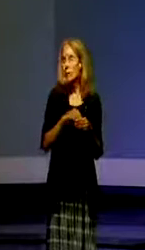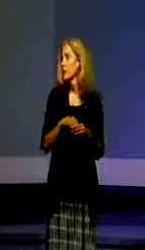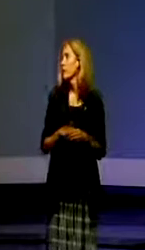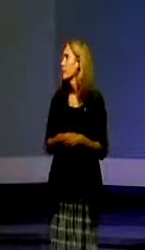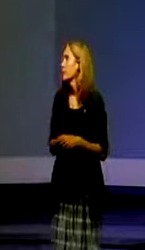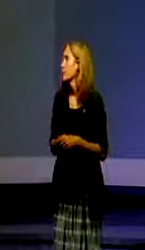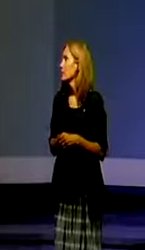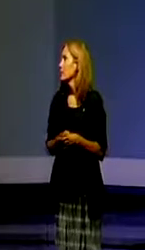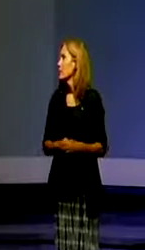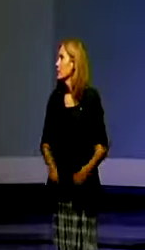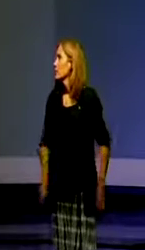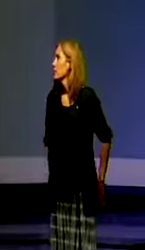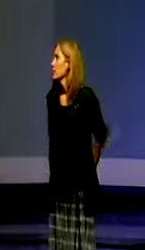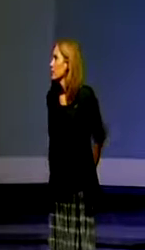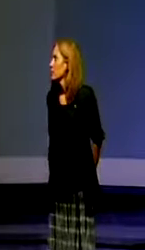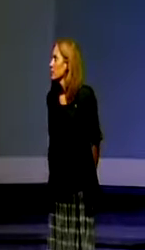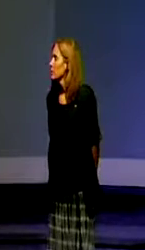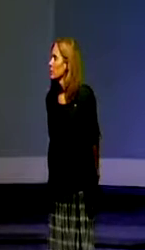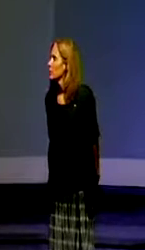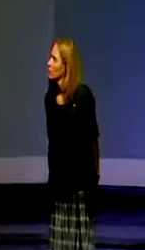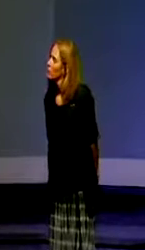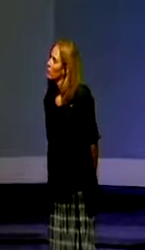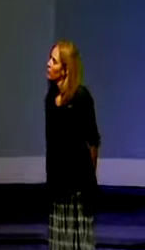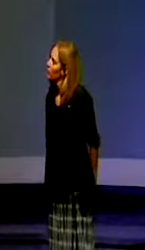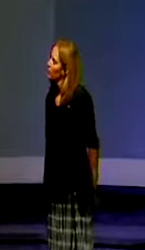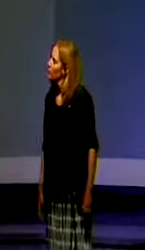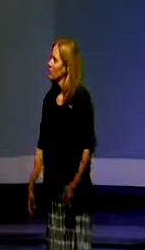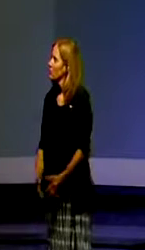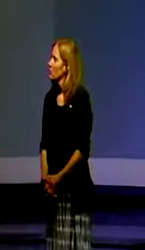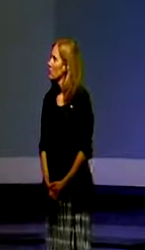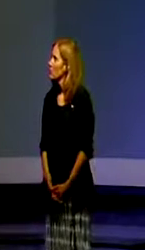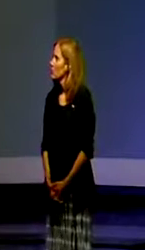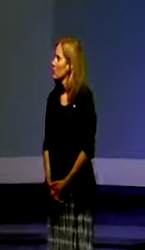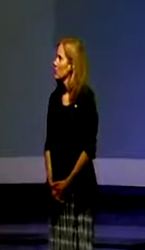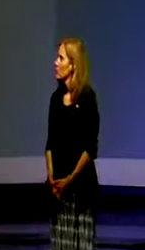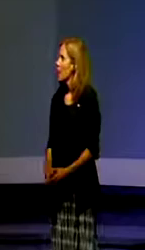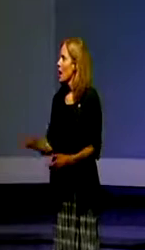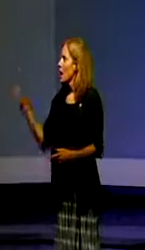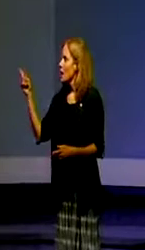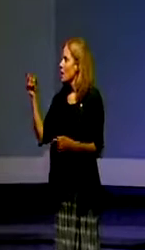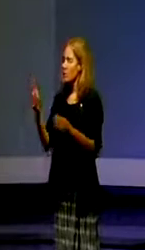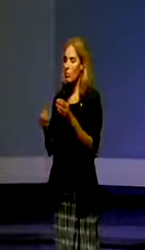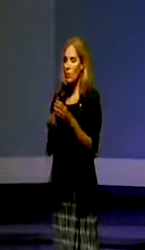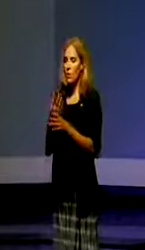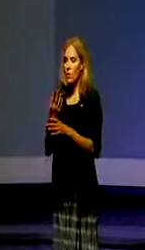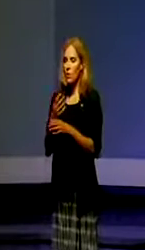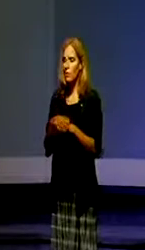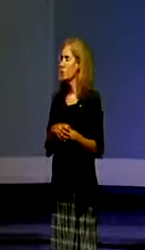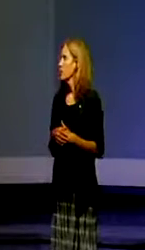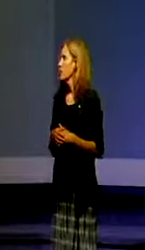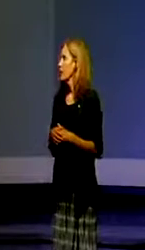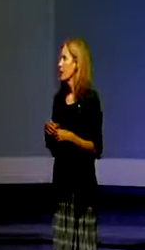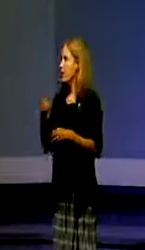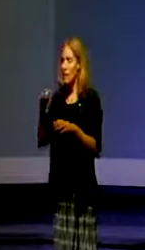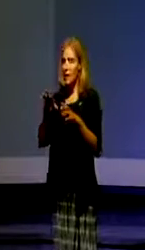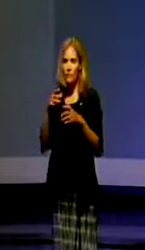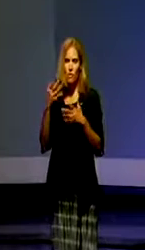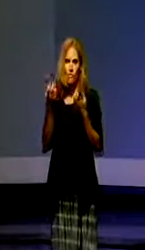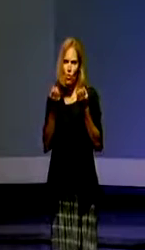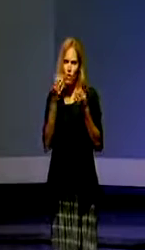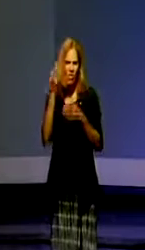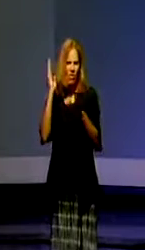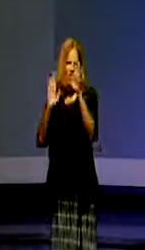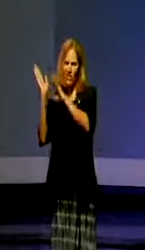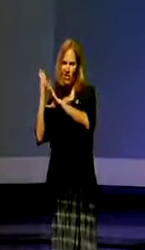show you a picture. This is what was grown from a seed that had been encapsulated in ice for who knows how